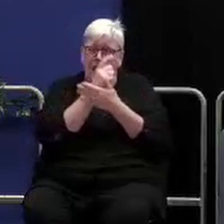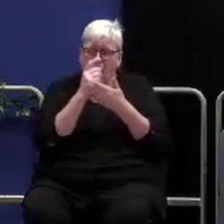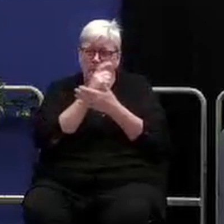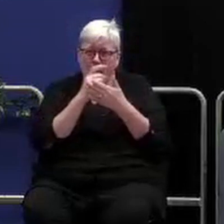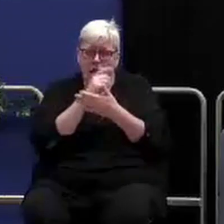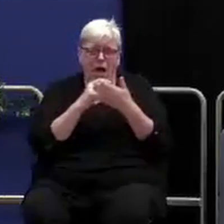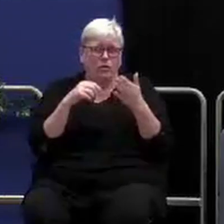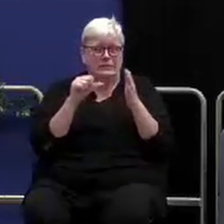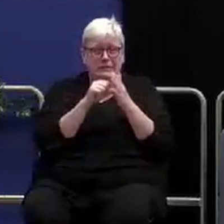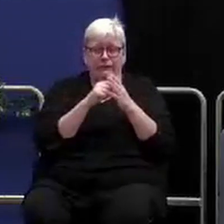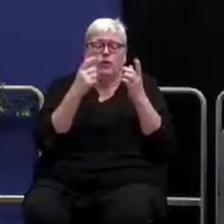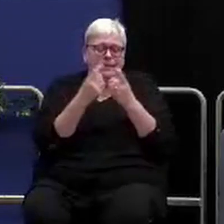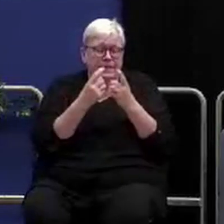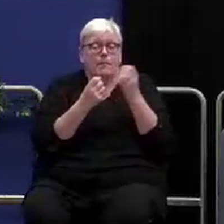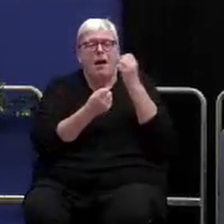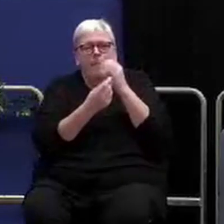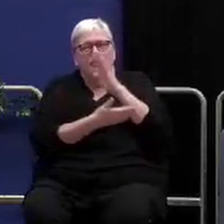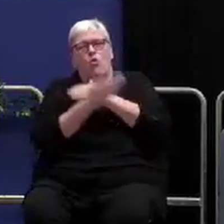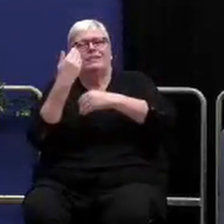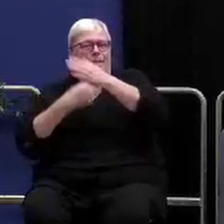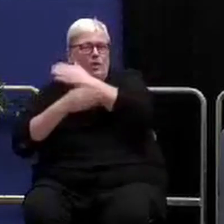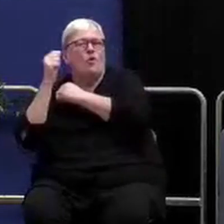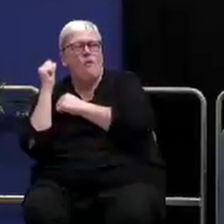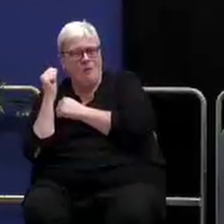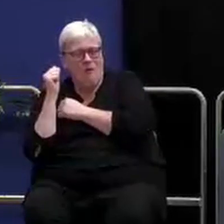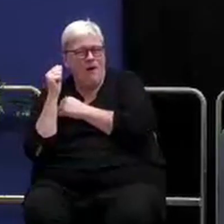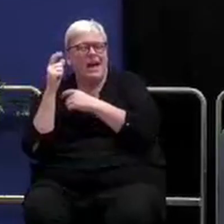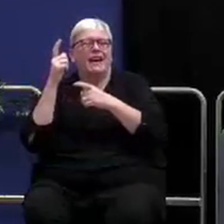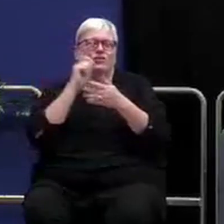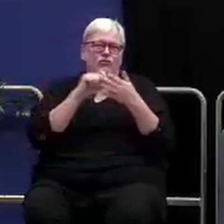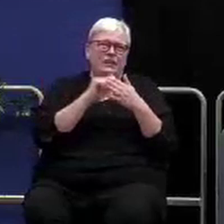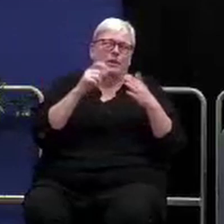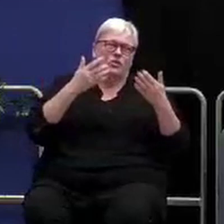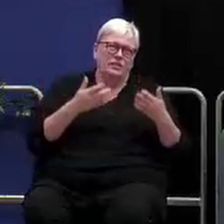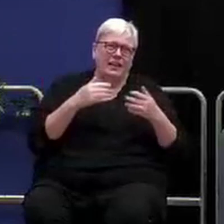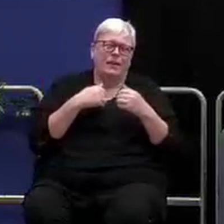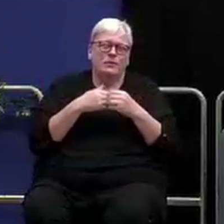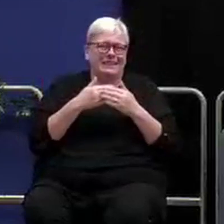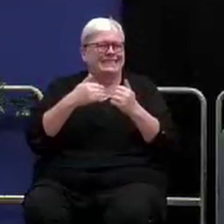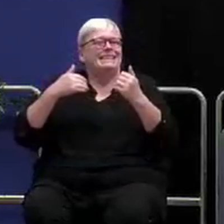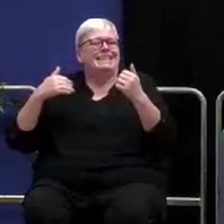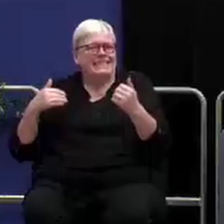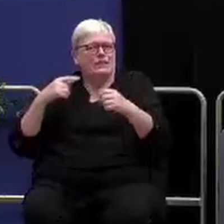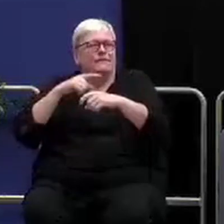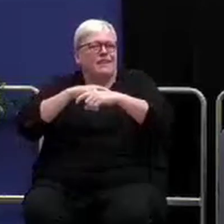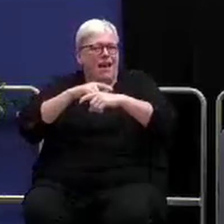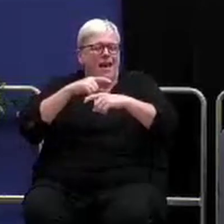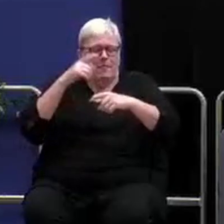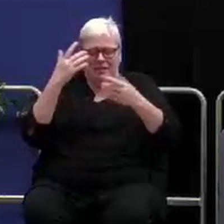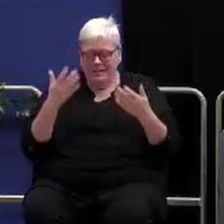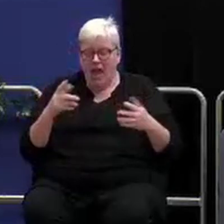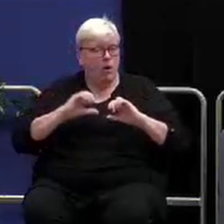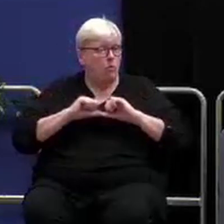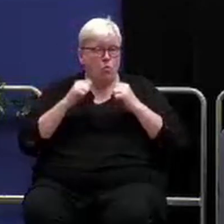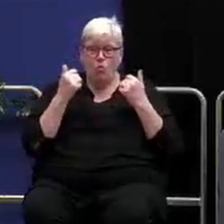ago. And I think I can only write about it with the distance of time and the fact that now I'm